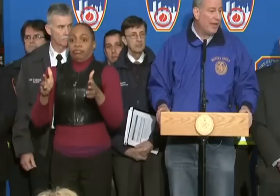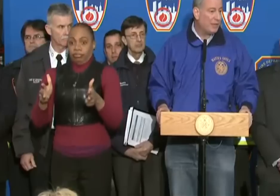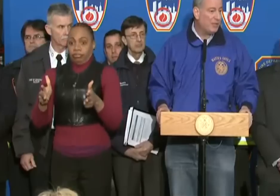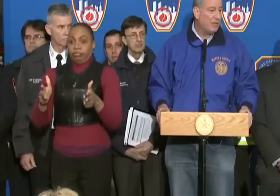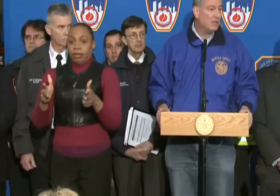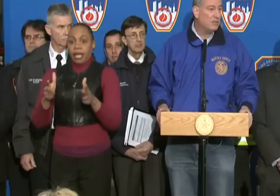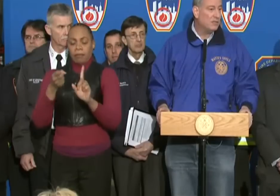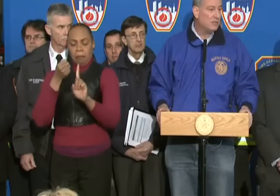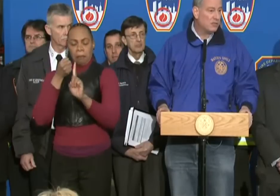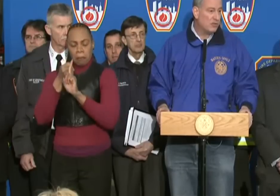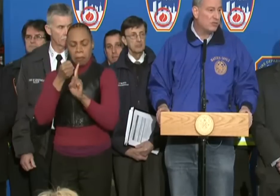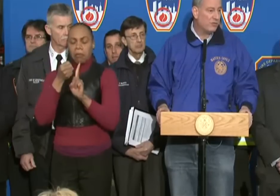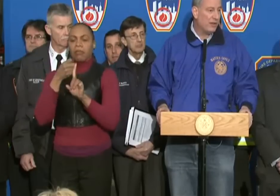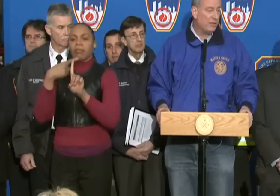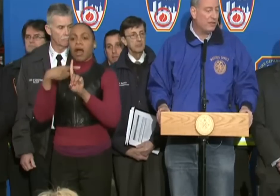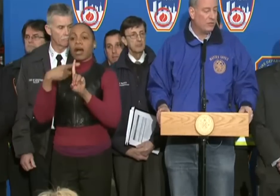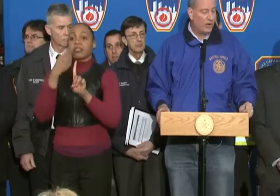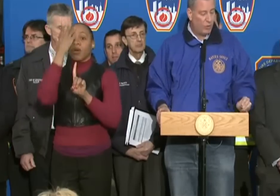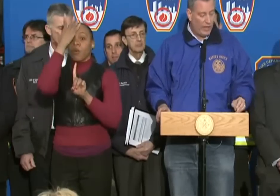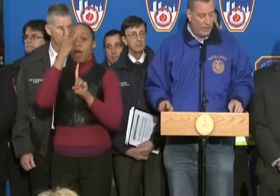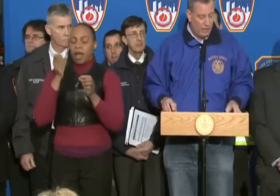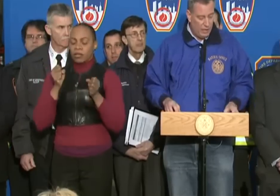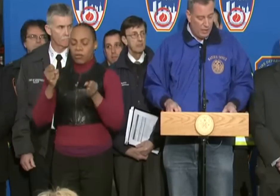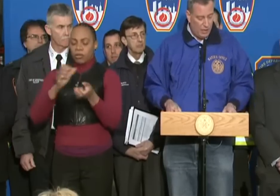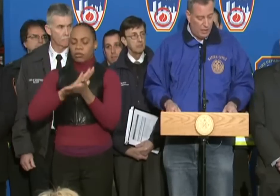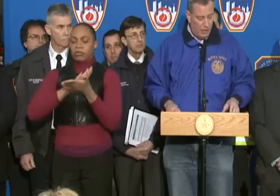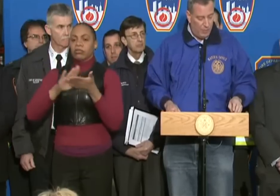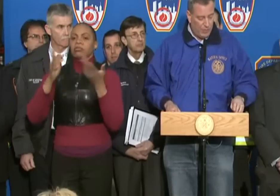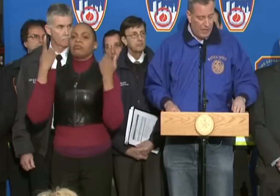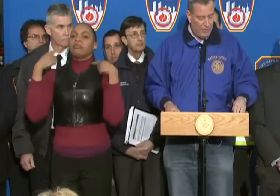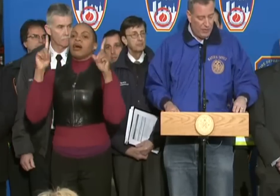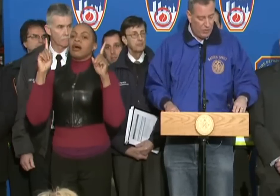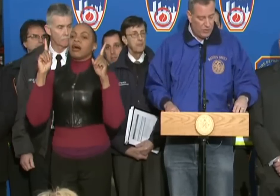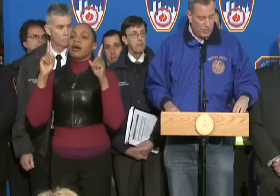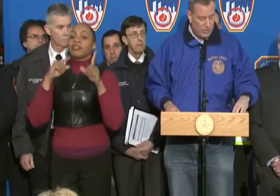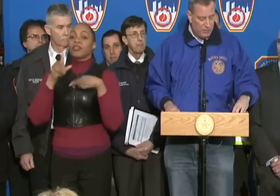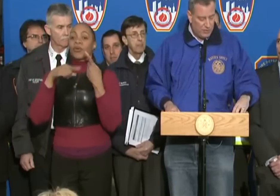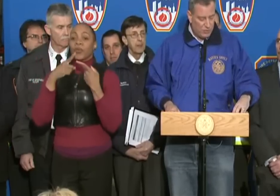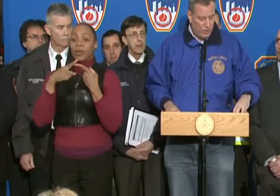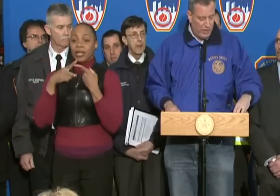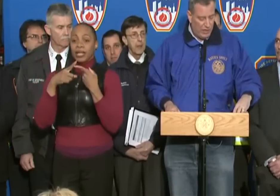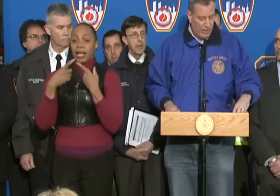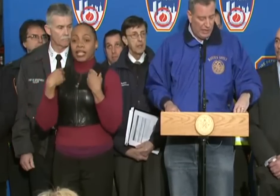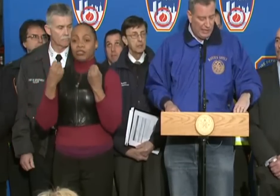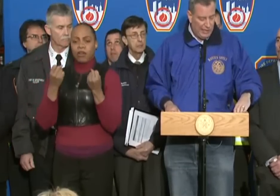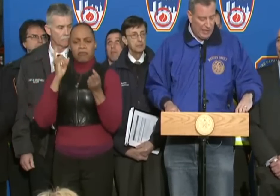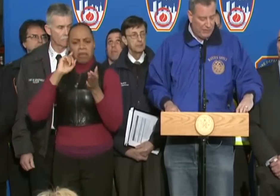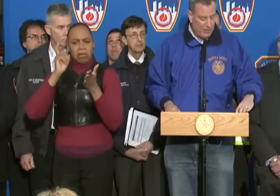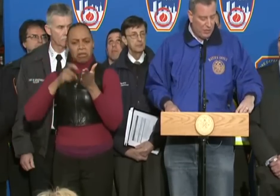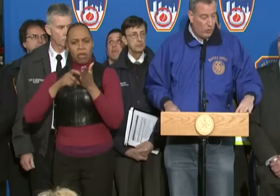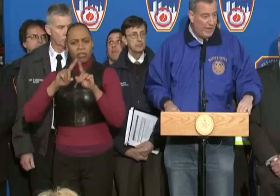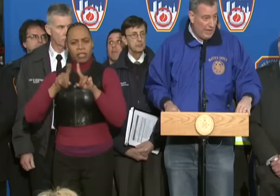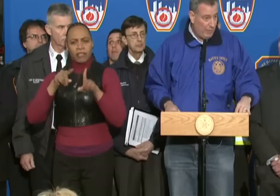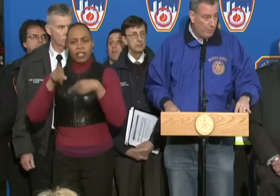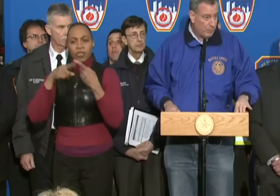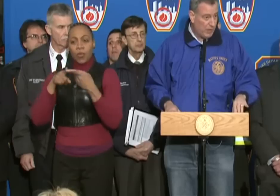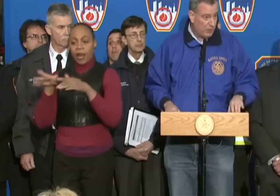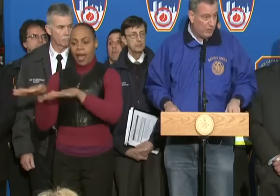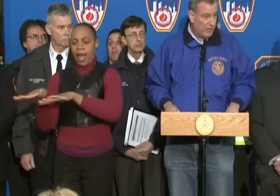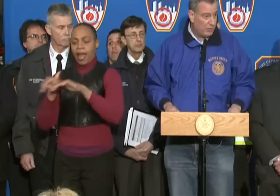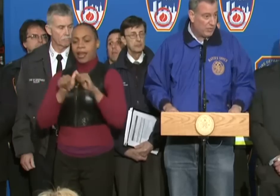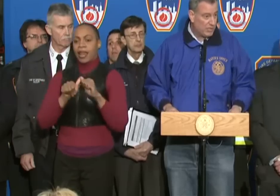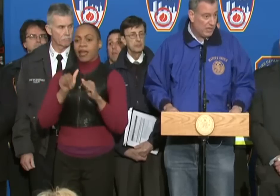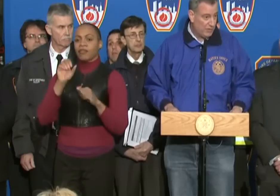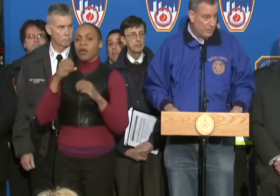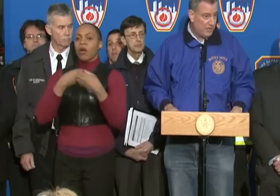big impact because the streets were finally clear. When I went, I even noticed the difference when I left OEM